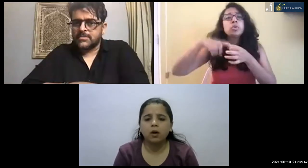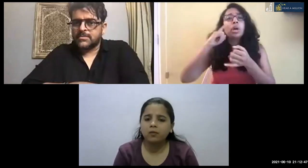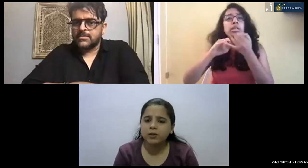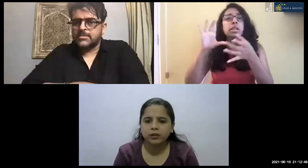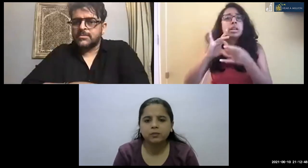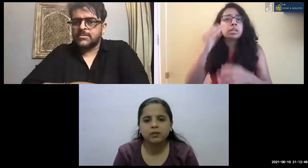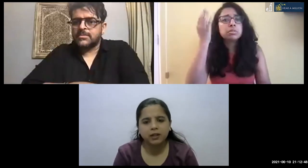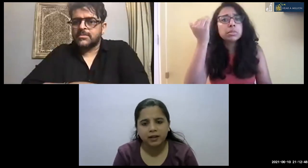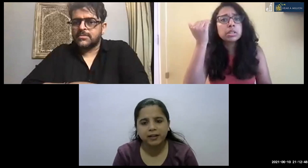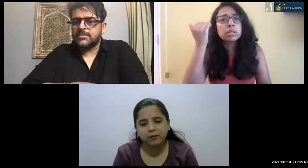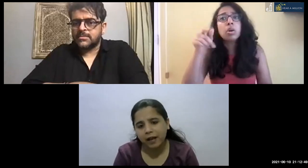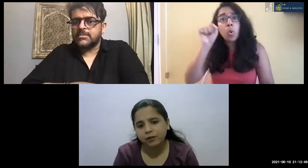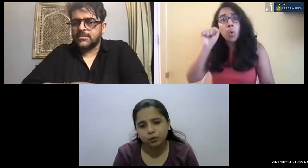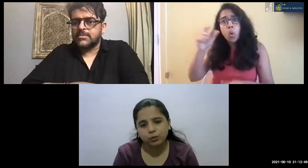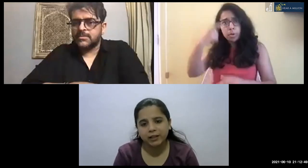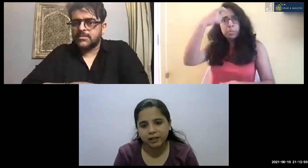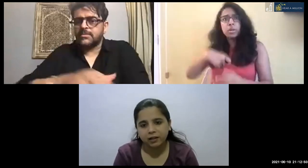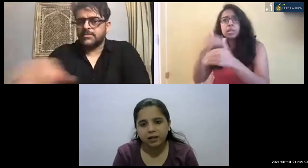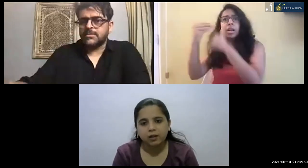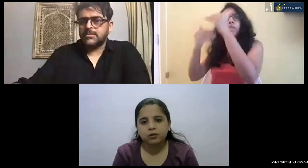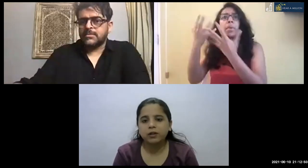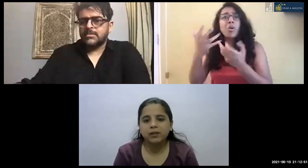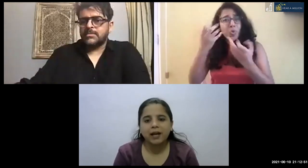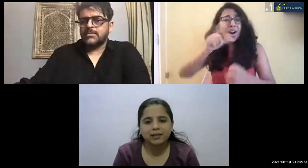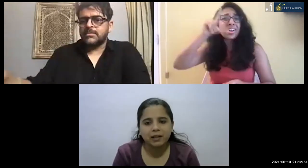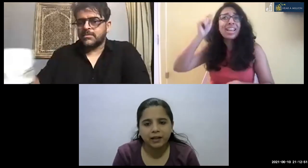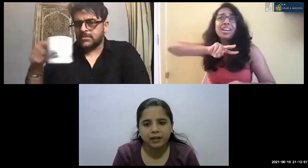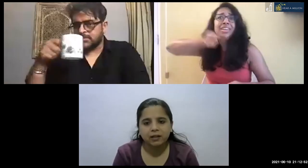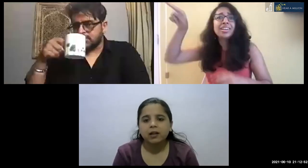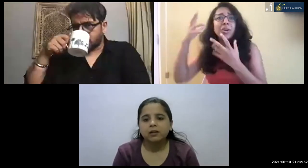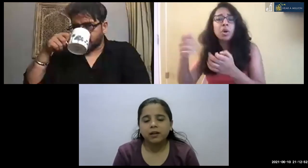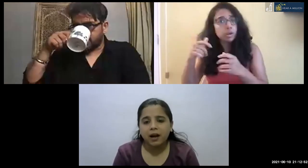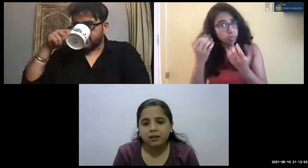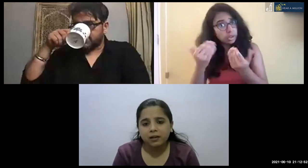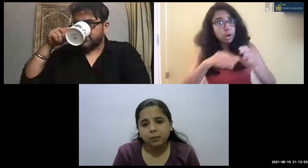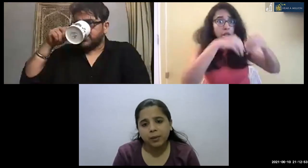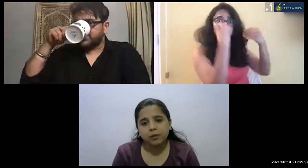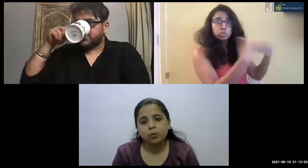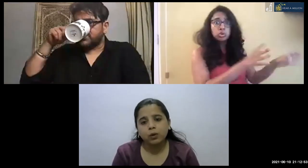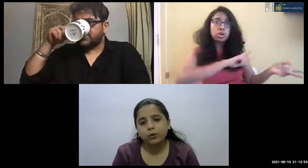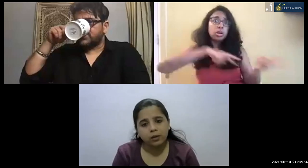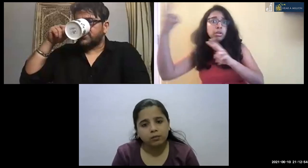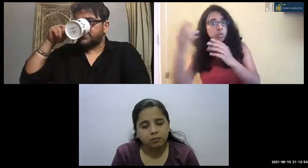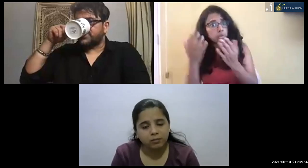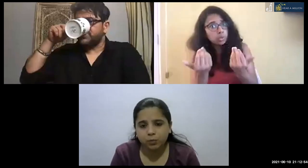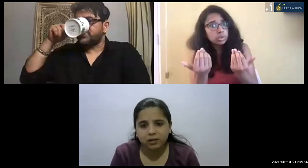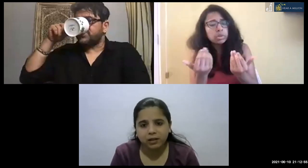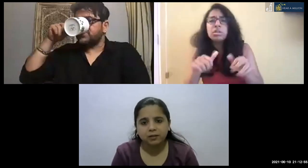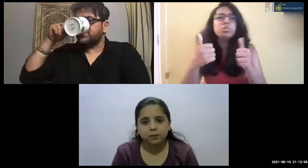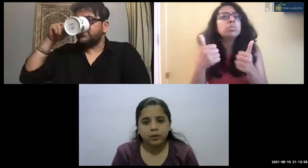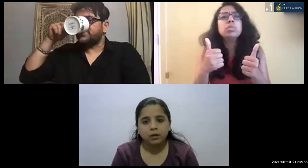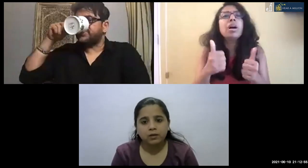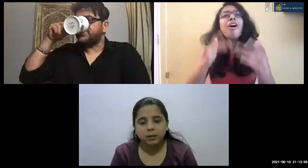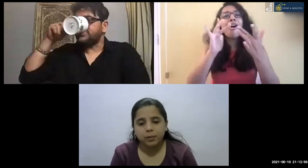We always showing them that deaf can do anything. So with ISL Connect, there are people who are doing much better